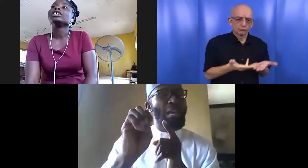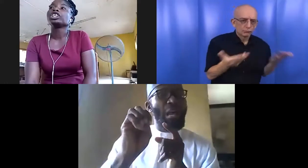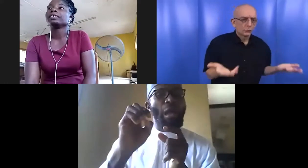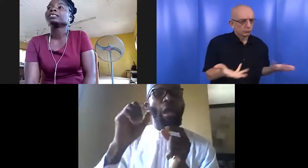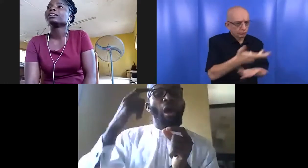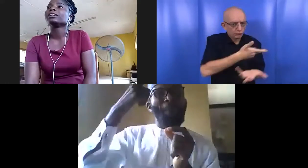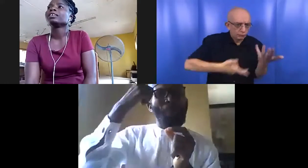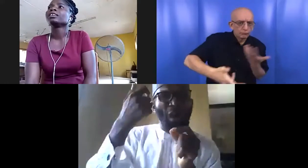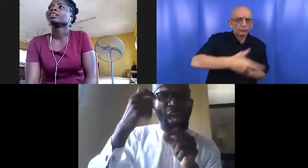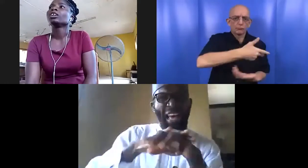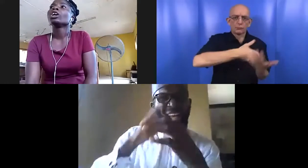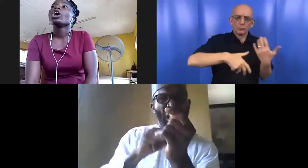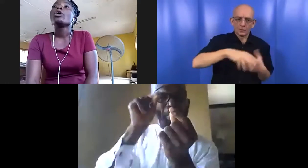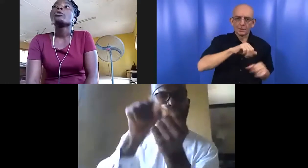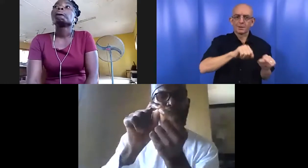social insurance.